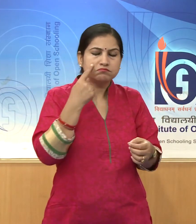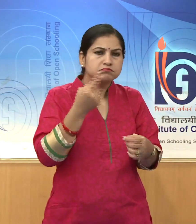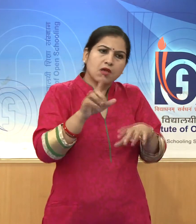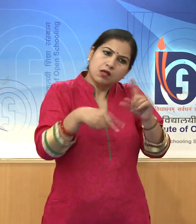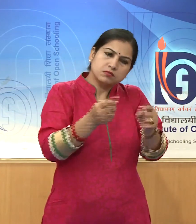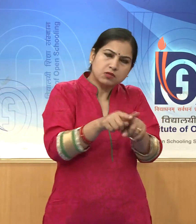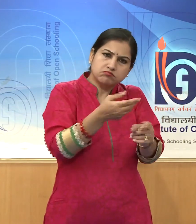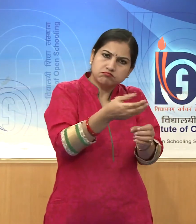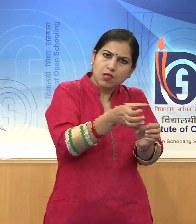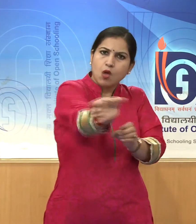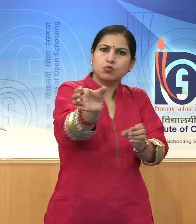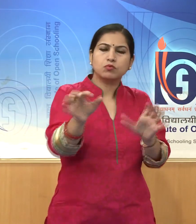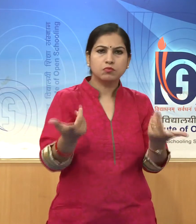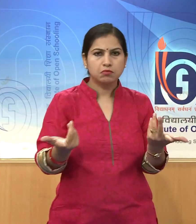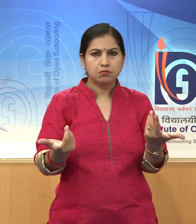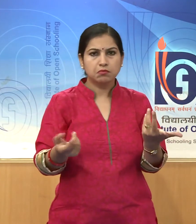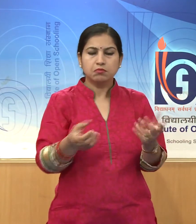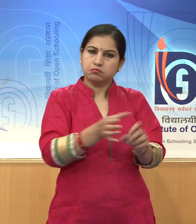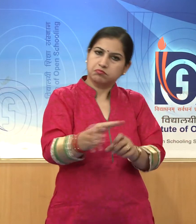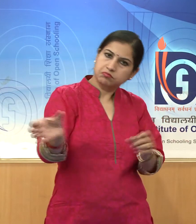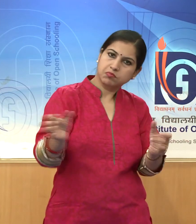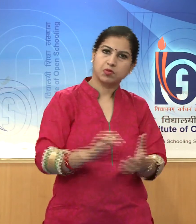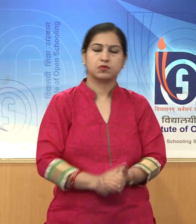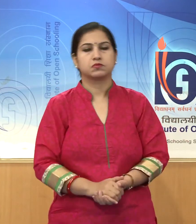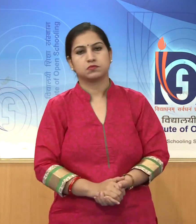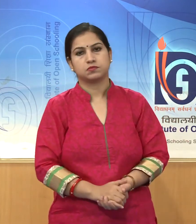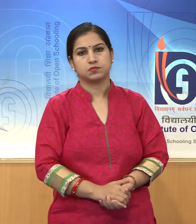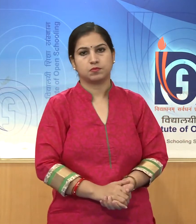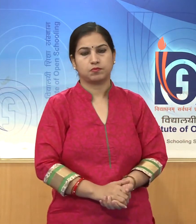again expelled from J.J. School of Art in